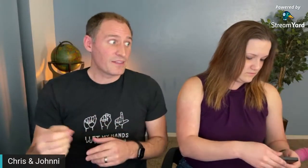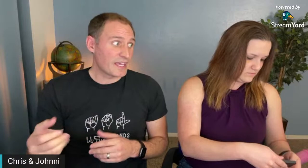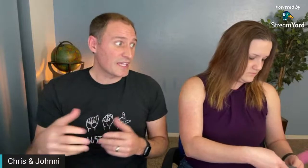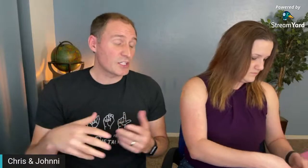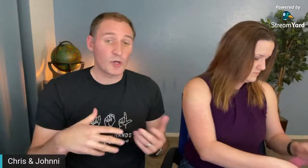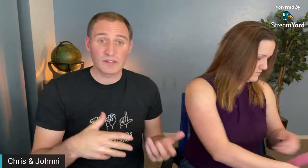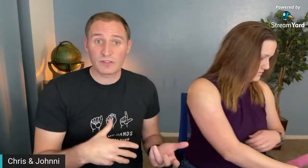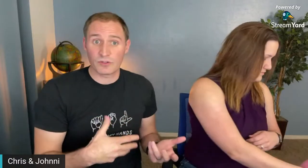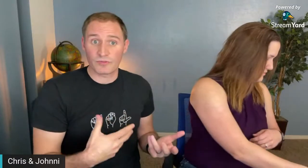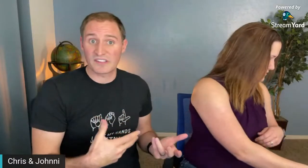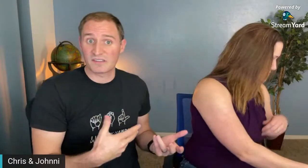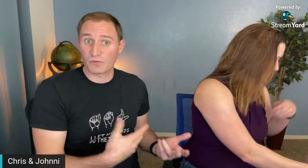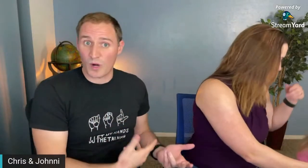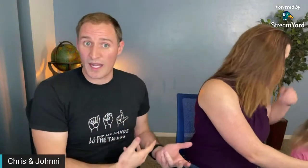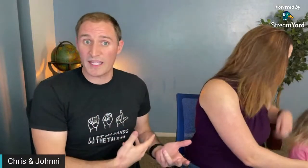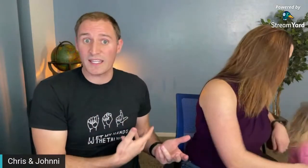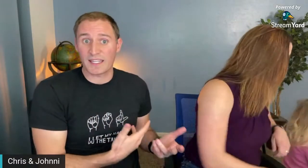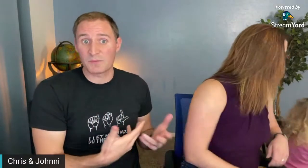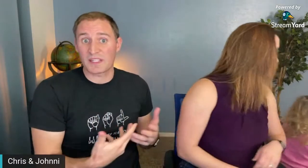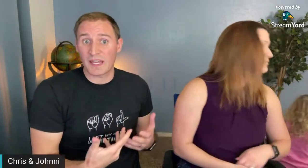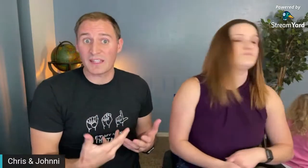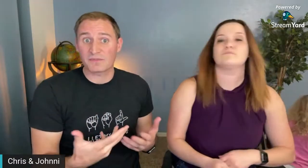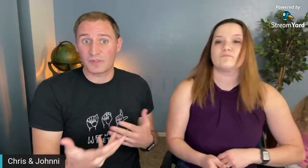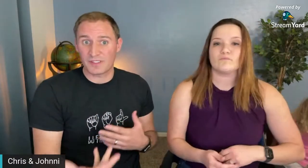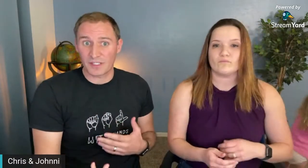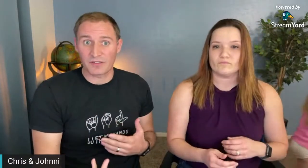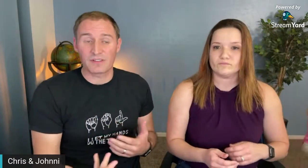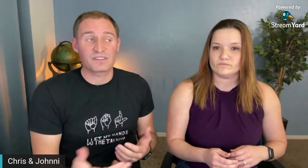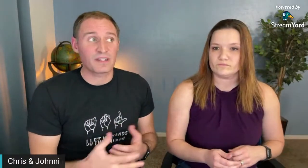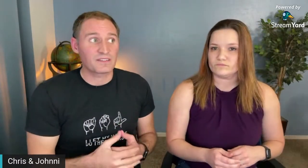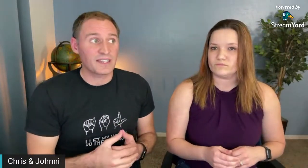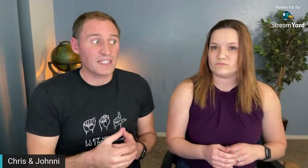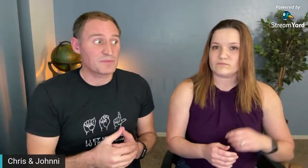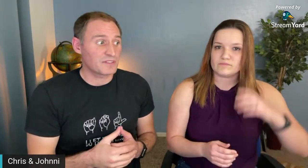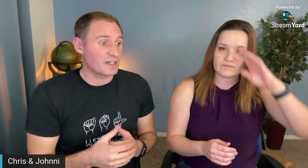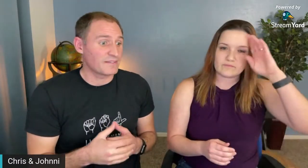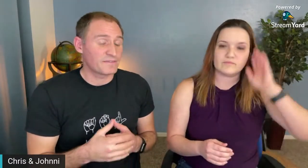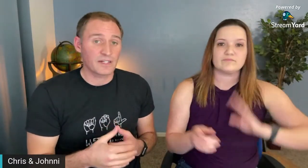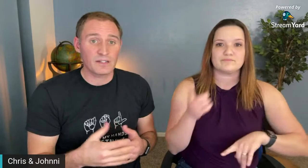they kind of go into the reasons why. And because, you know, sign names are a very